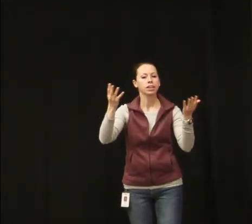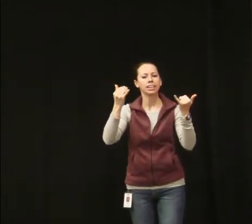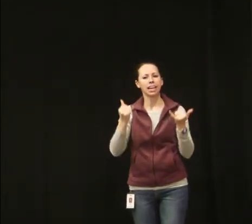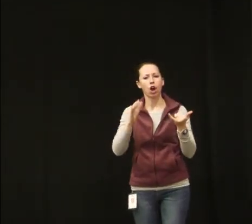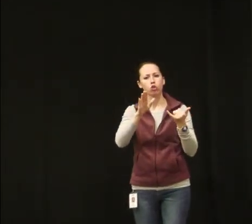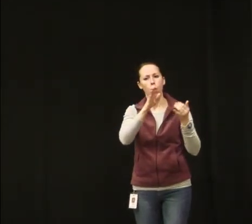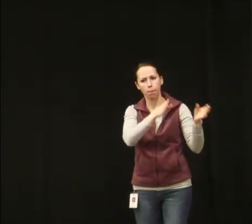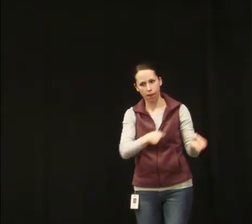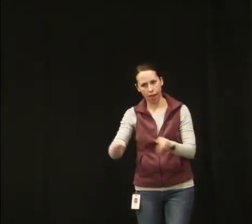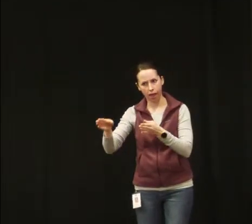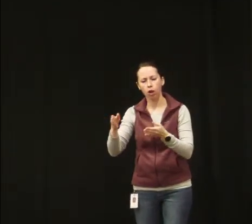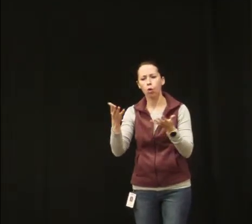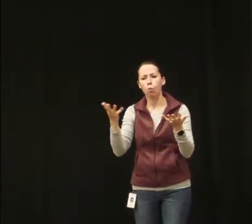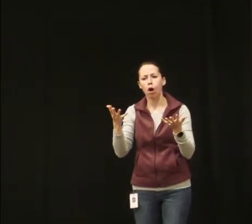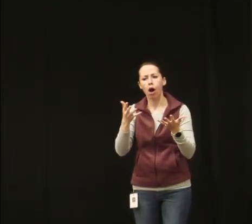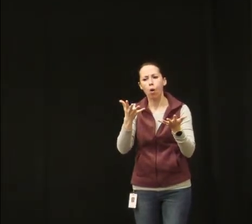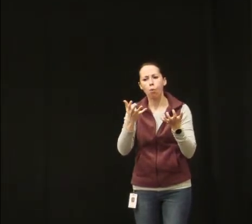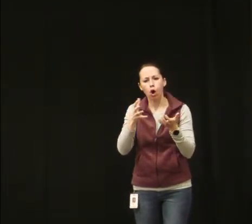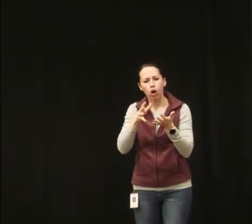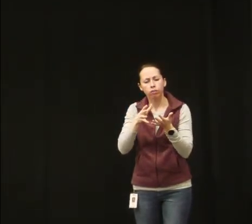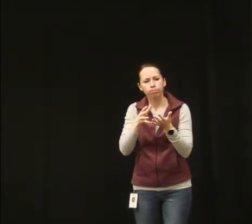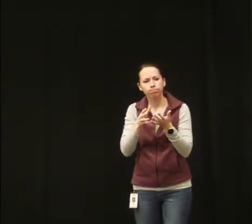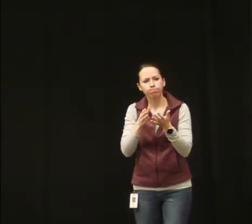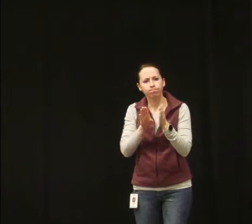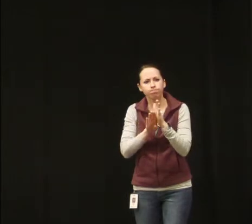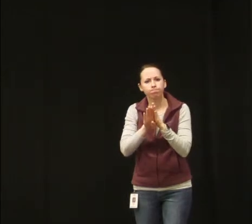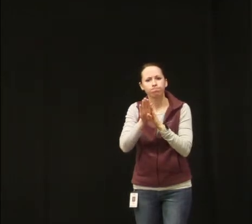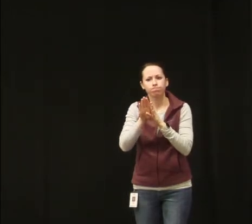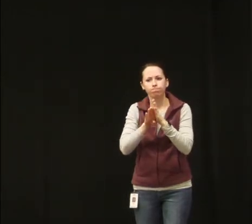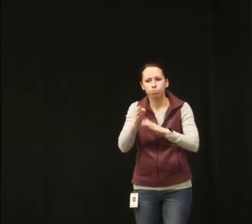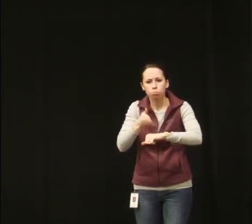grow on? Now, I want you to think about that for just a minute.